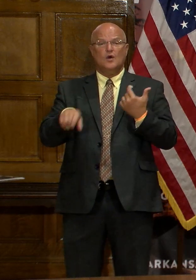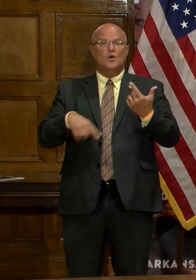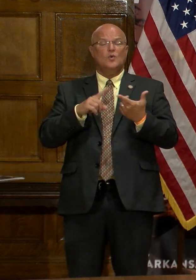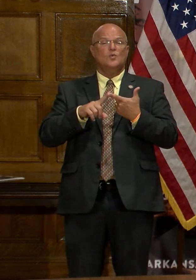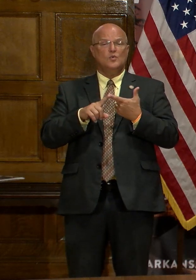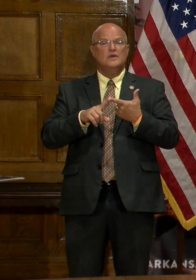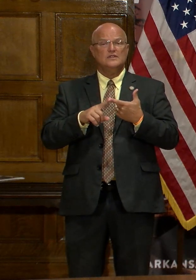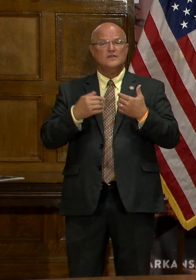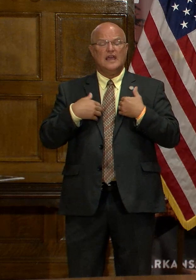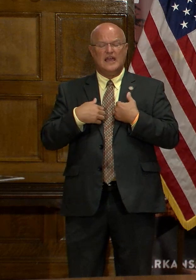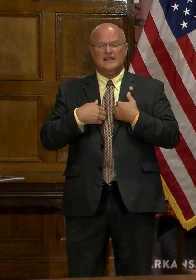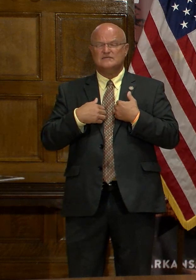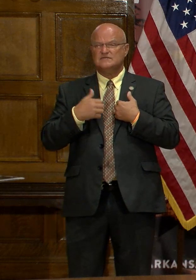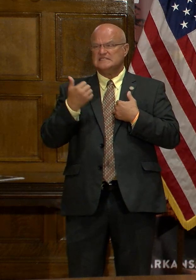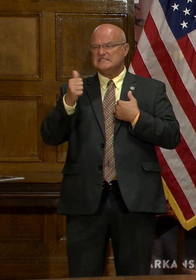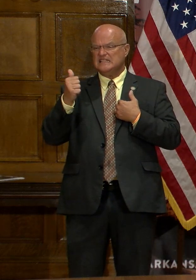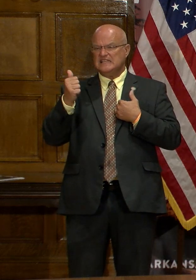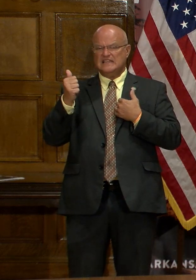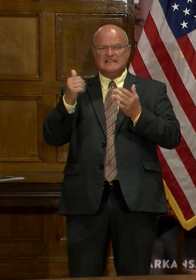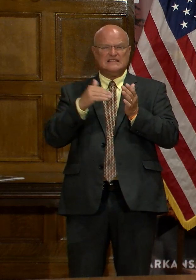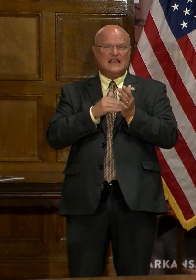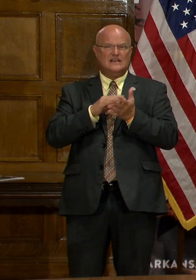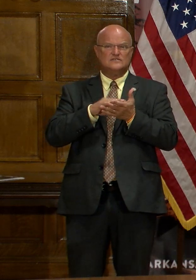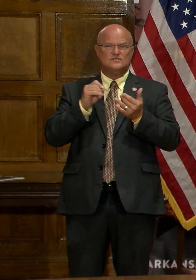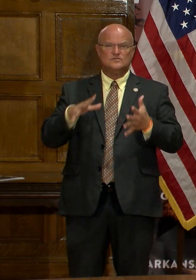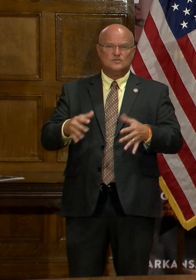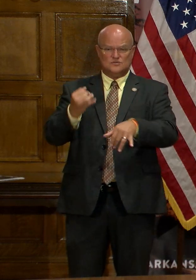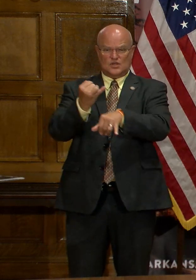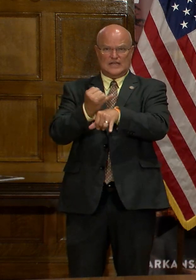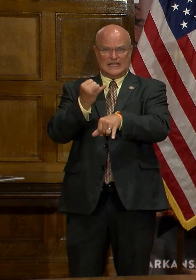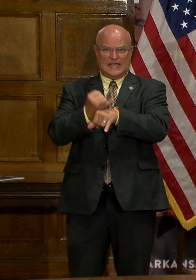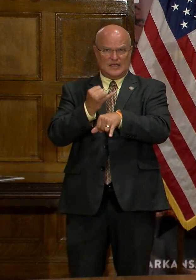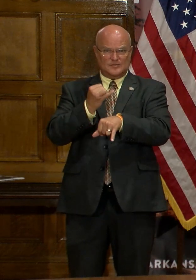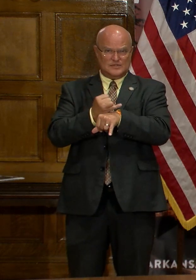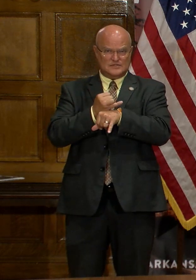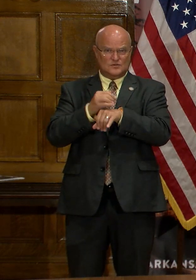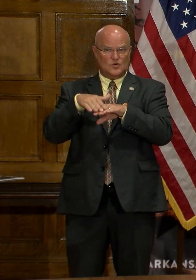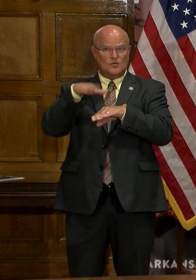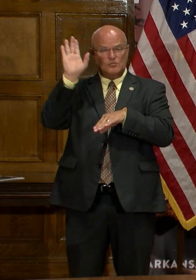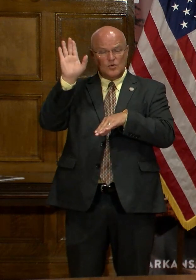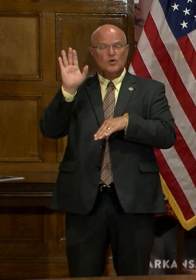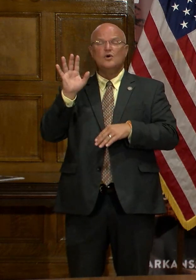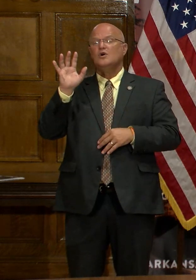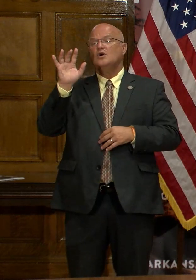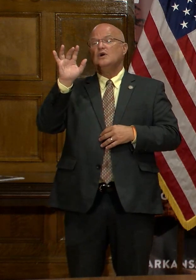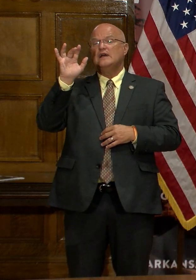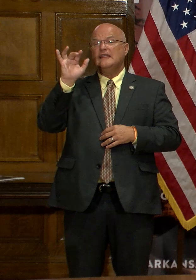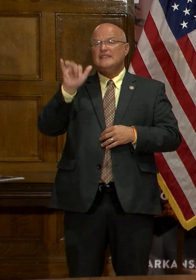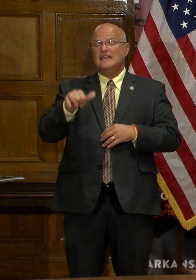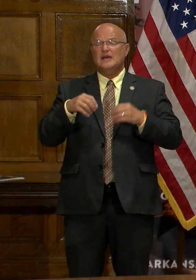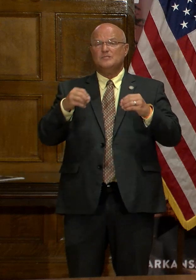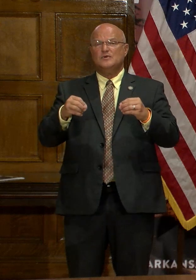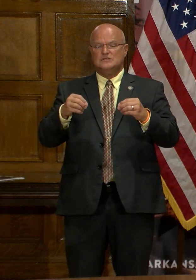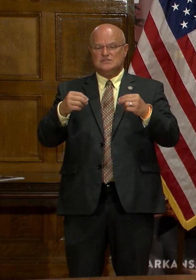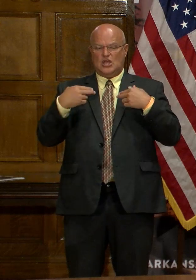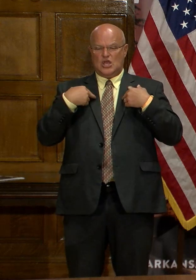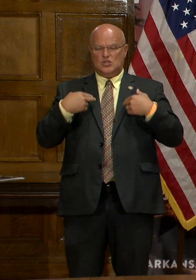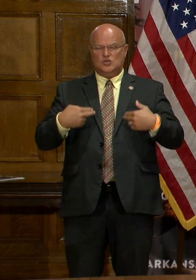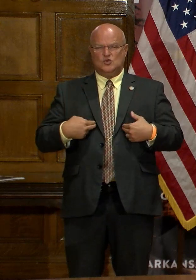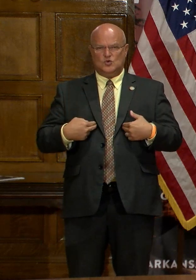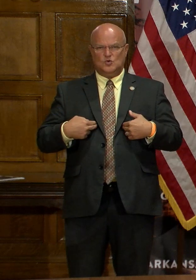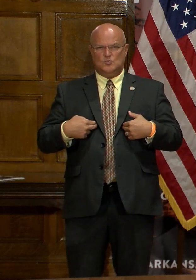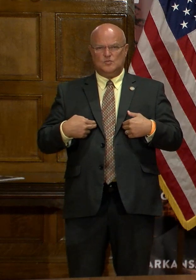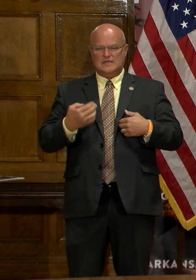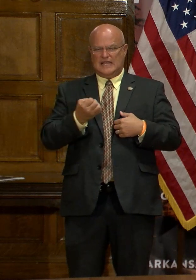you get tens of thousands of students on a campus, that puts a human element